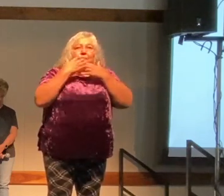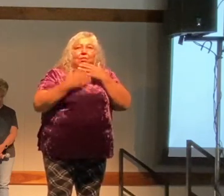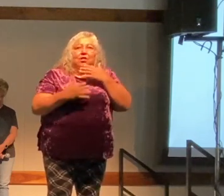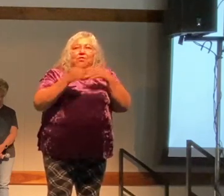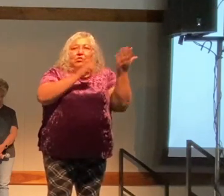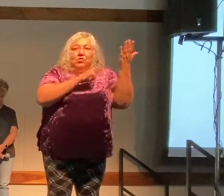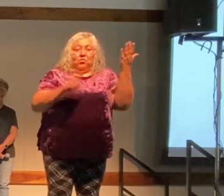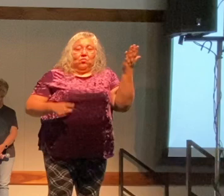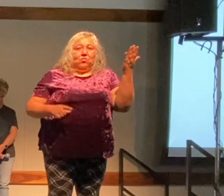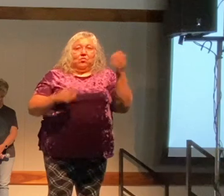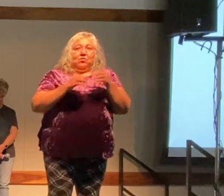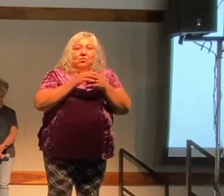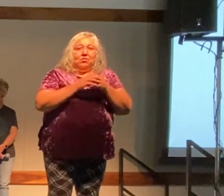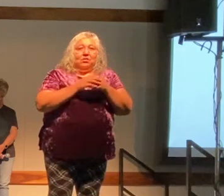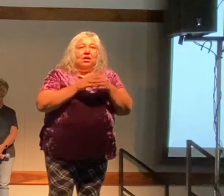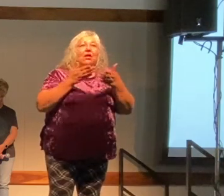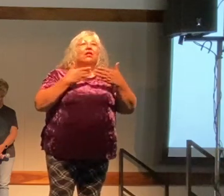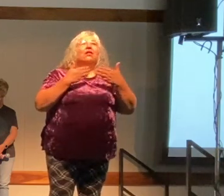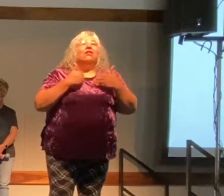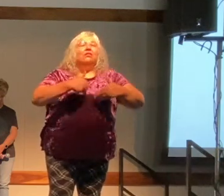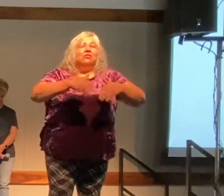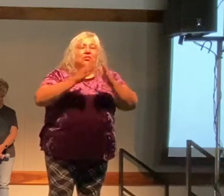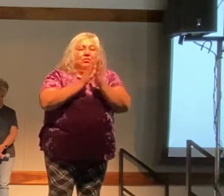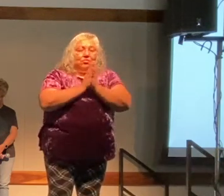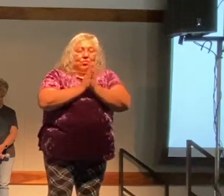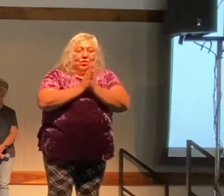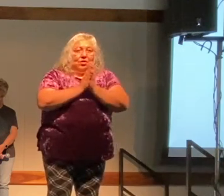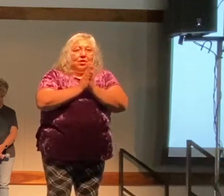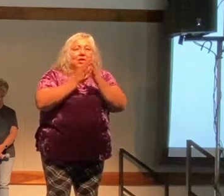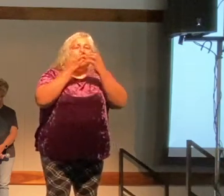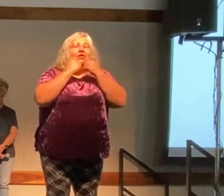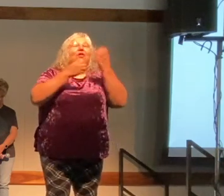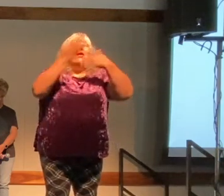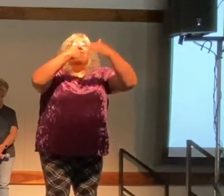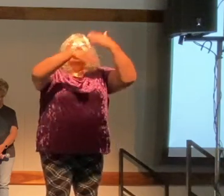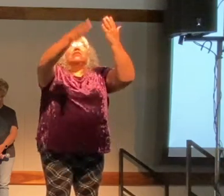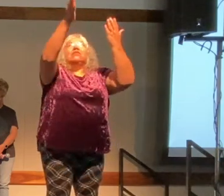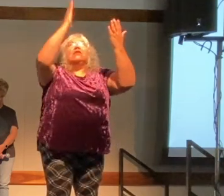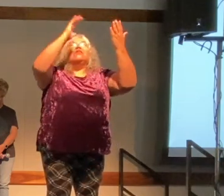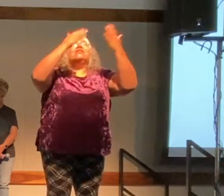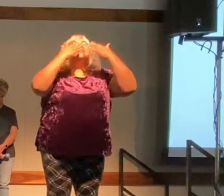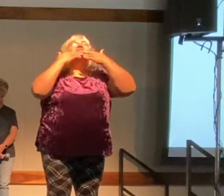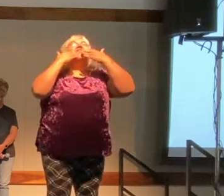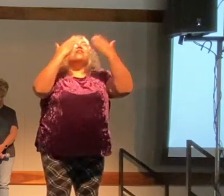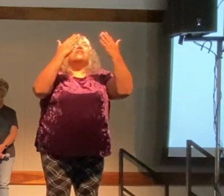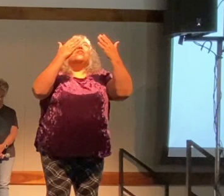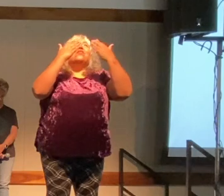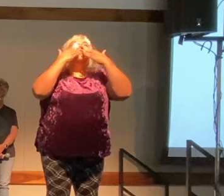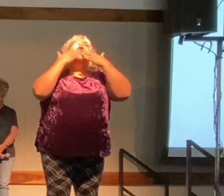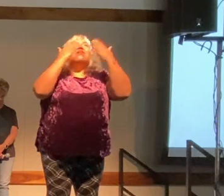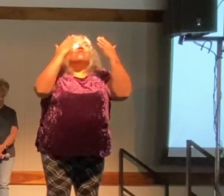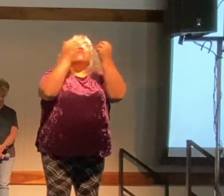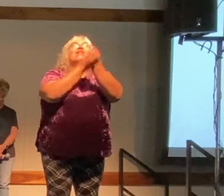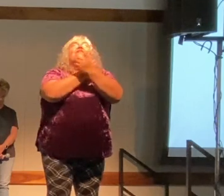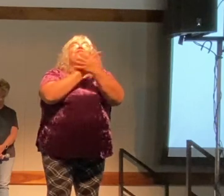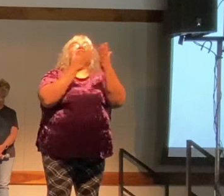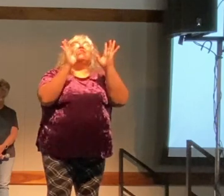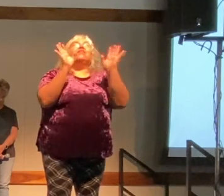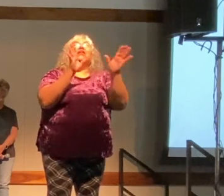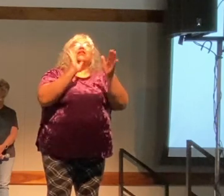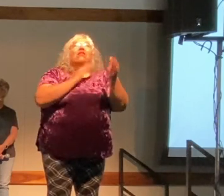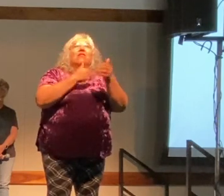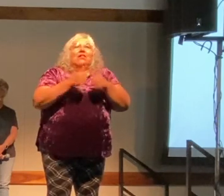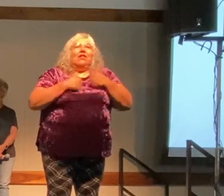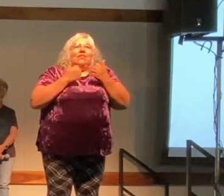Lord." Let's pray. Dear Heavenly Father, thank You. Thank You for everything that You've done in our